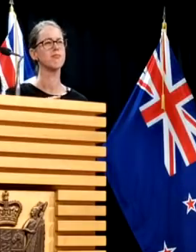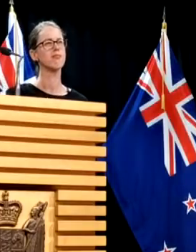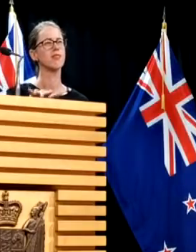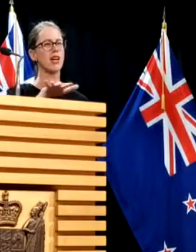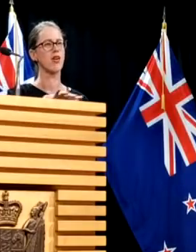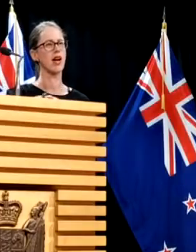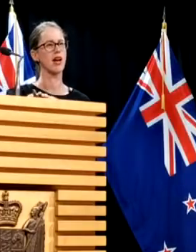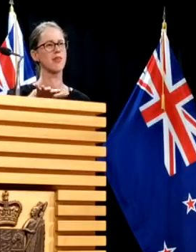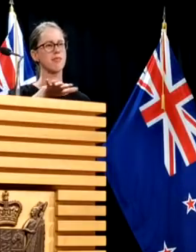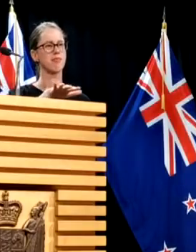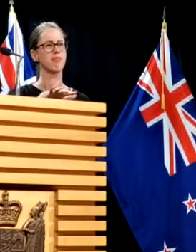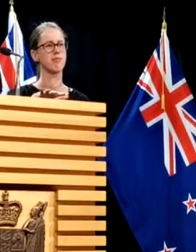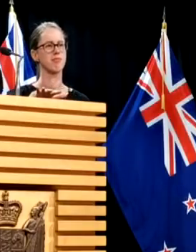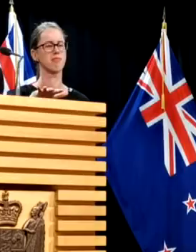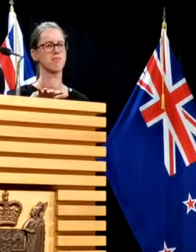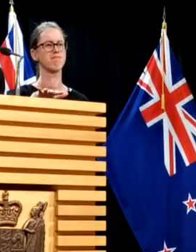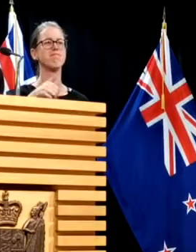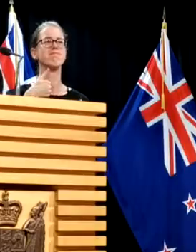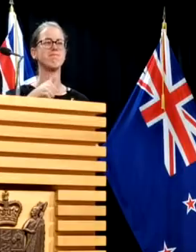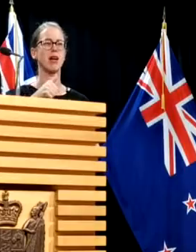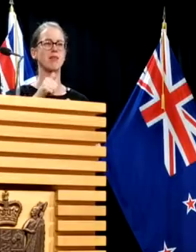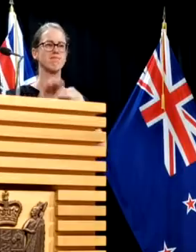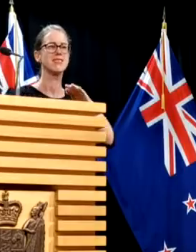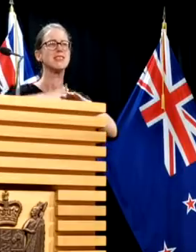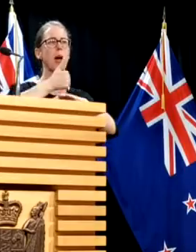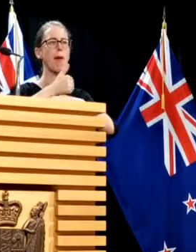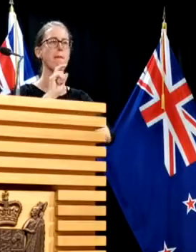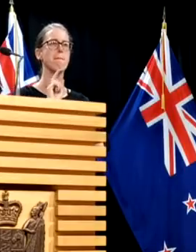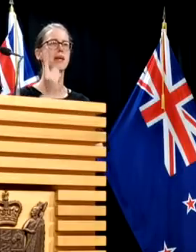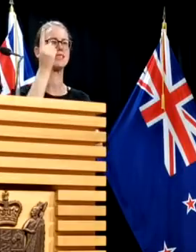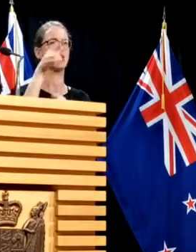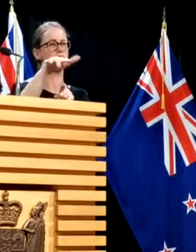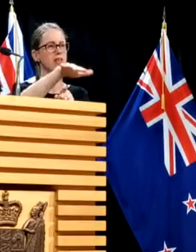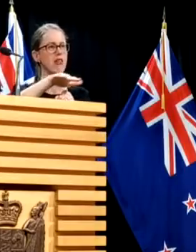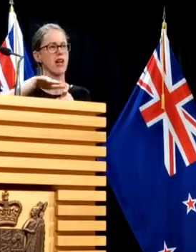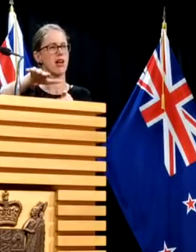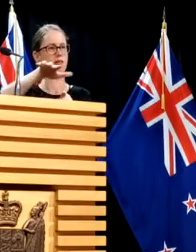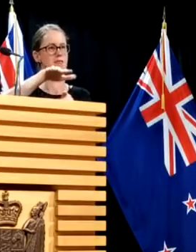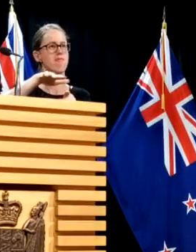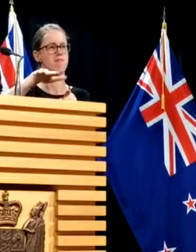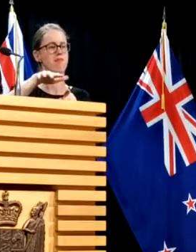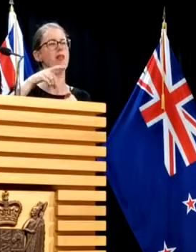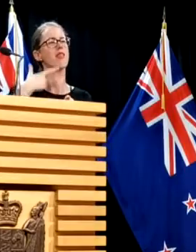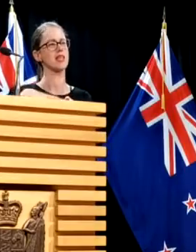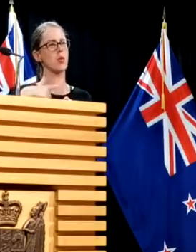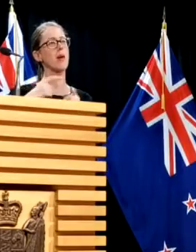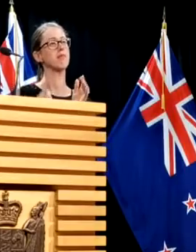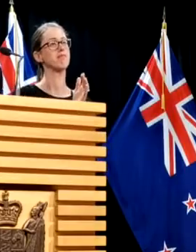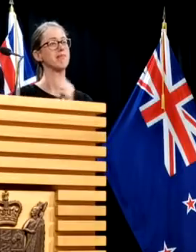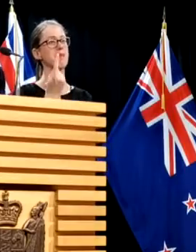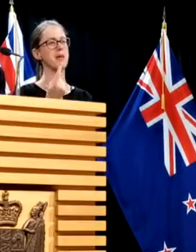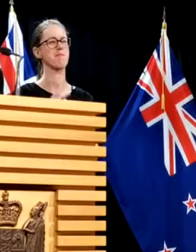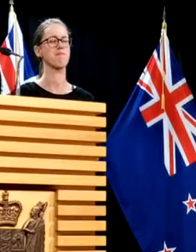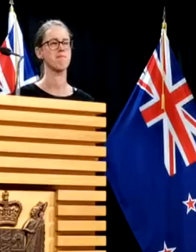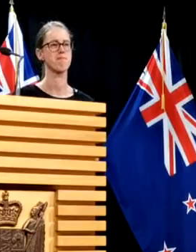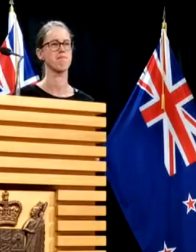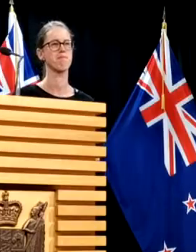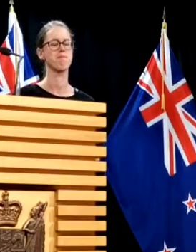that should be a ministerial portfolio in its own right. And so that is what we are